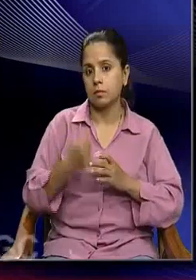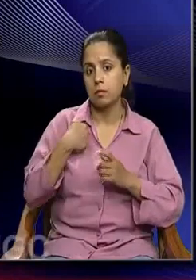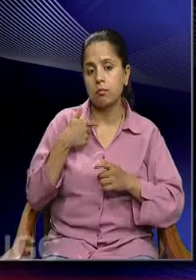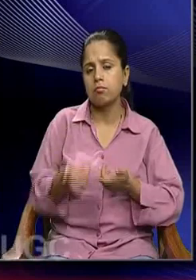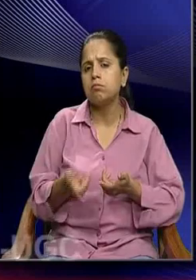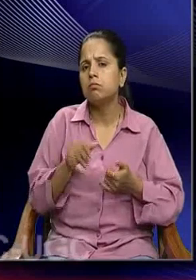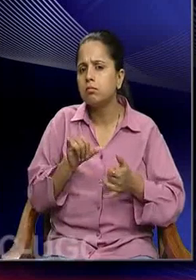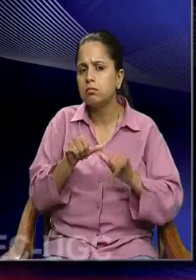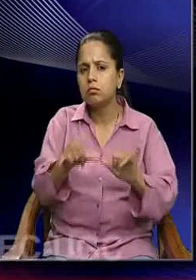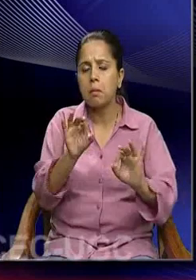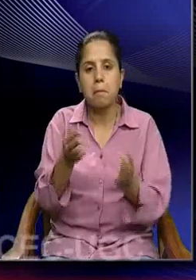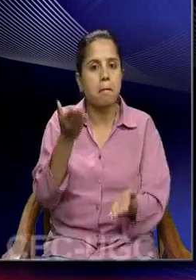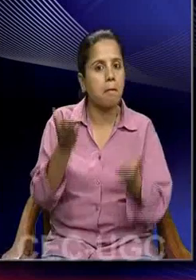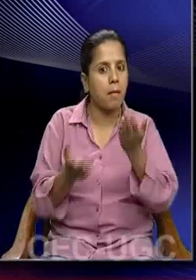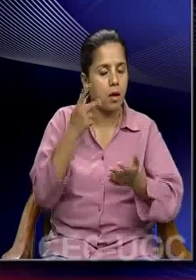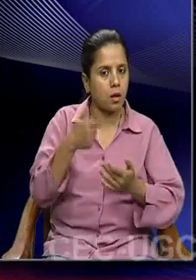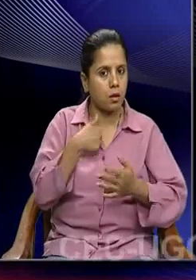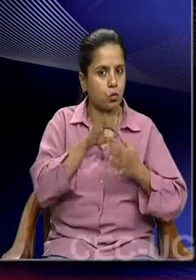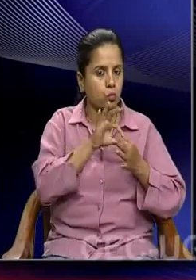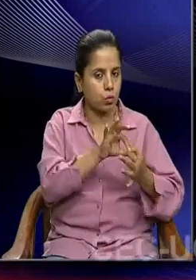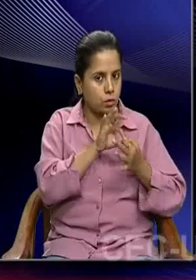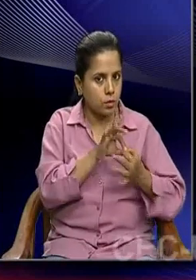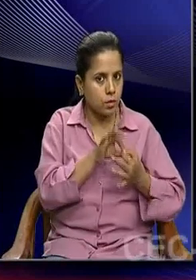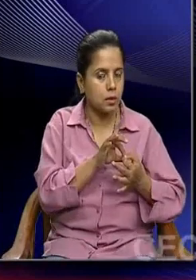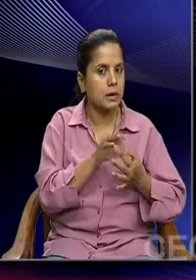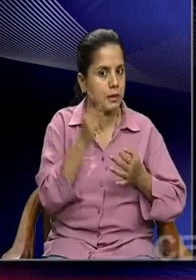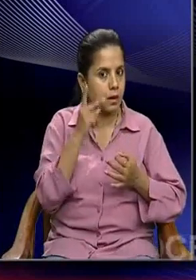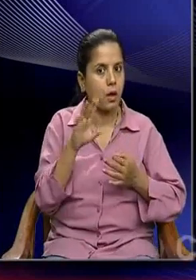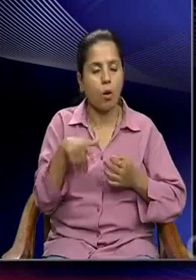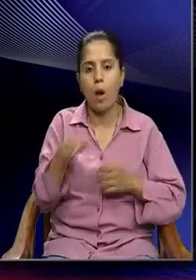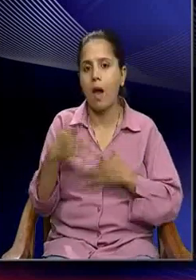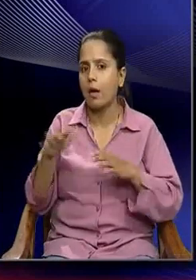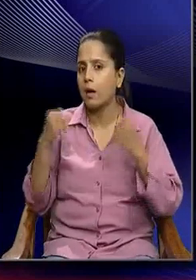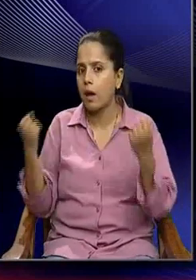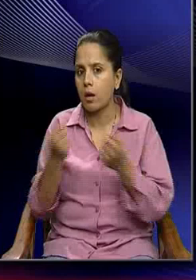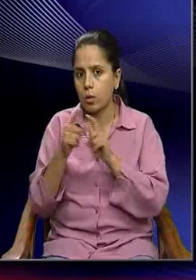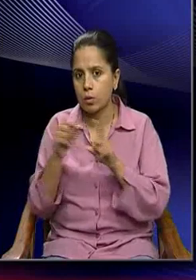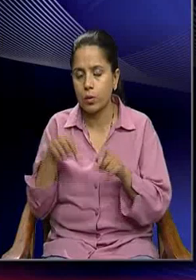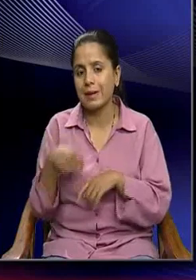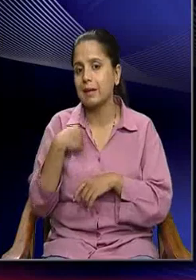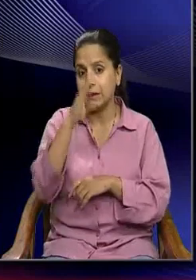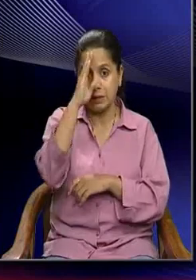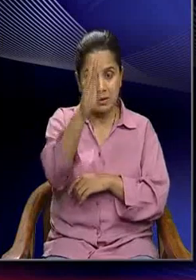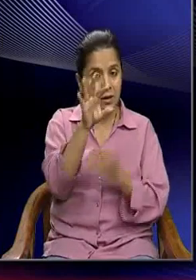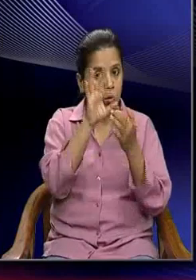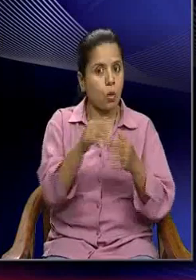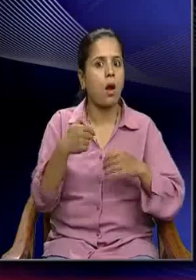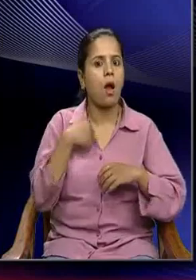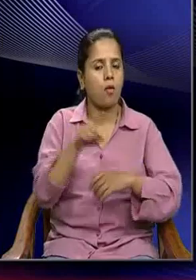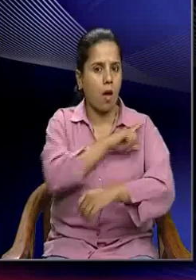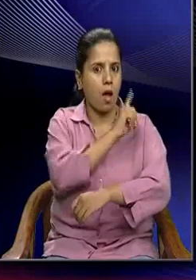maintaining a balance in our relationship and activities, and directing our